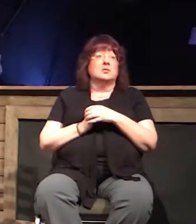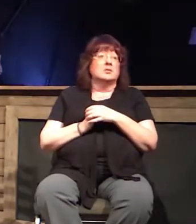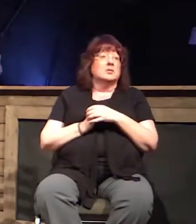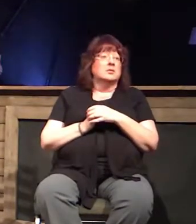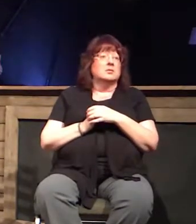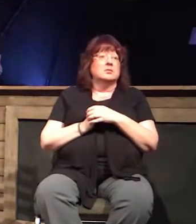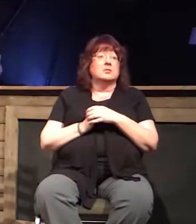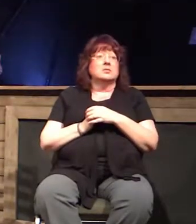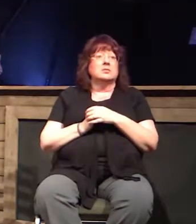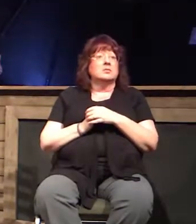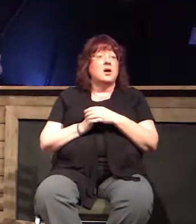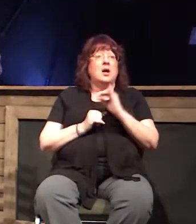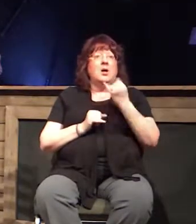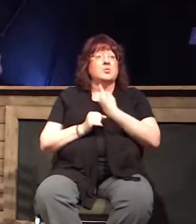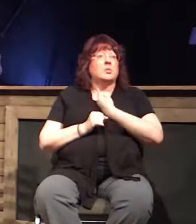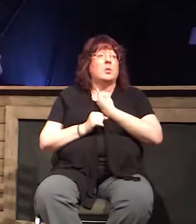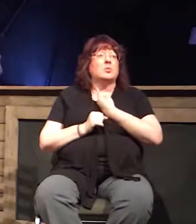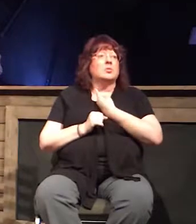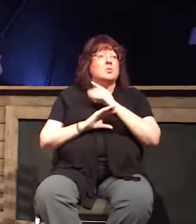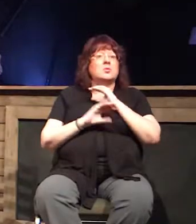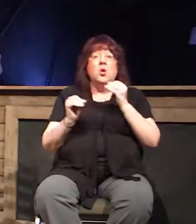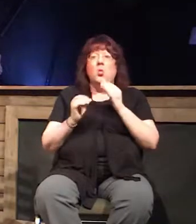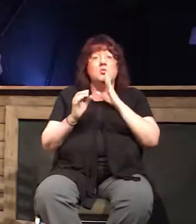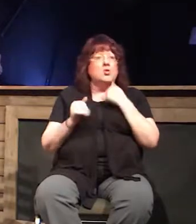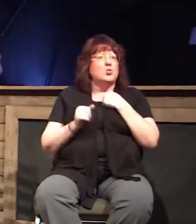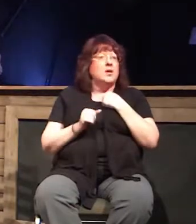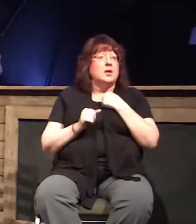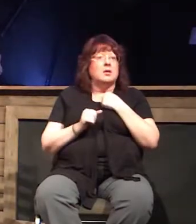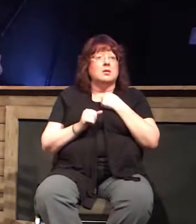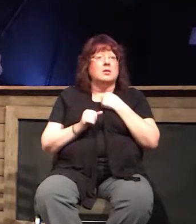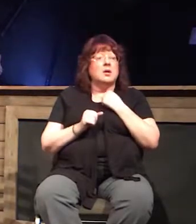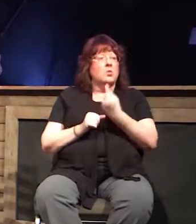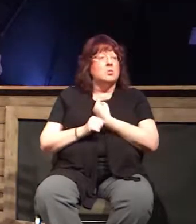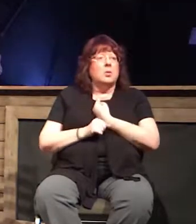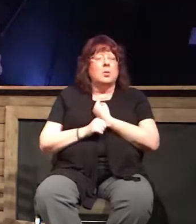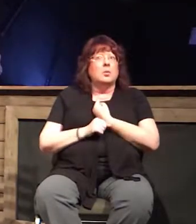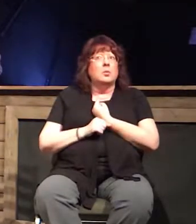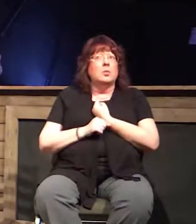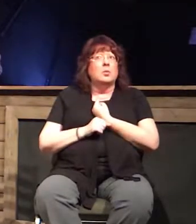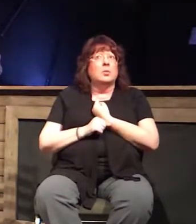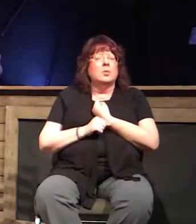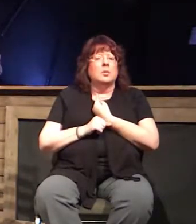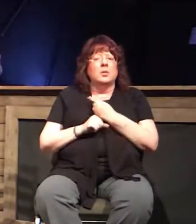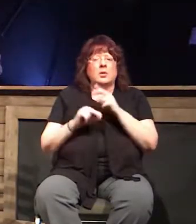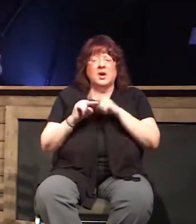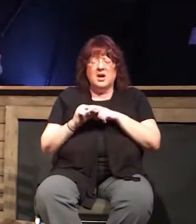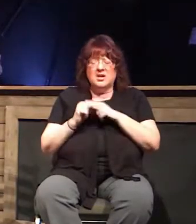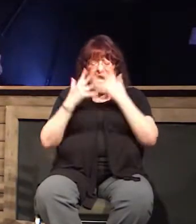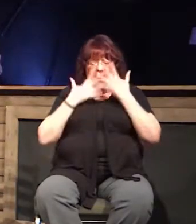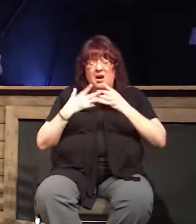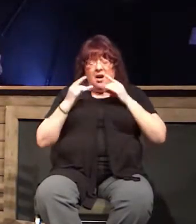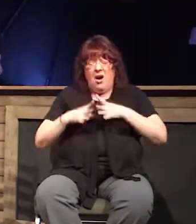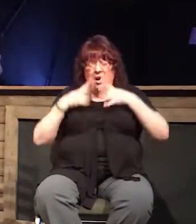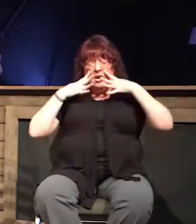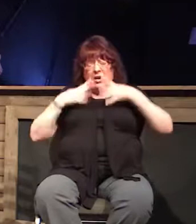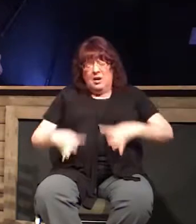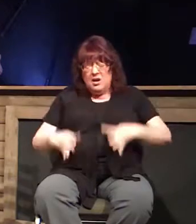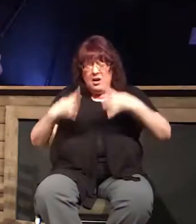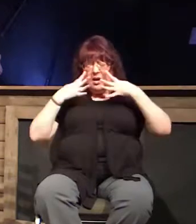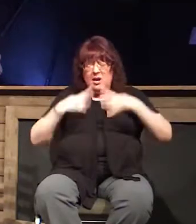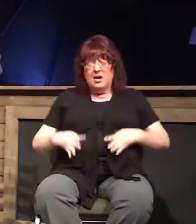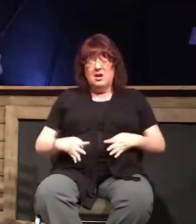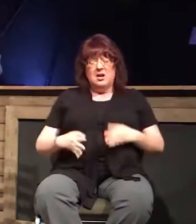And no one talked to me. No one talked to me. And as I sat there in my trauma, as I sat there